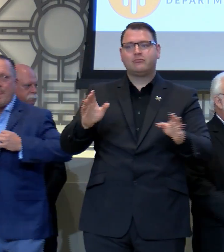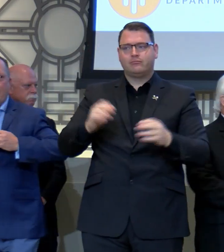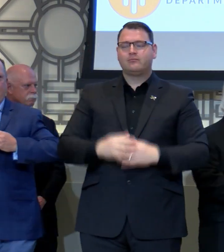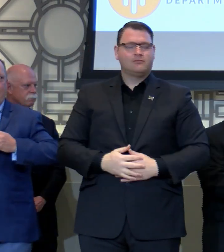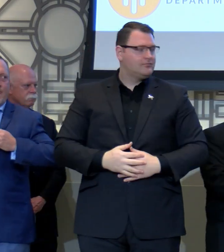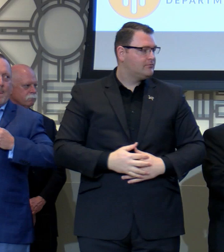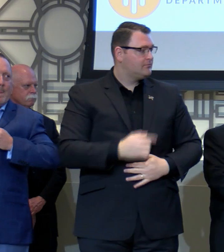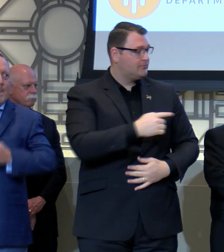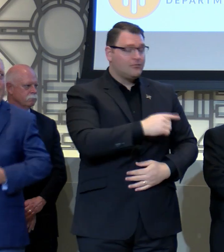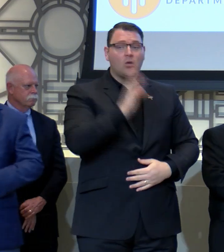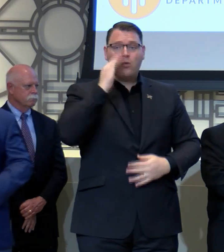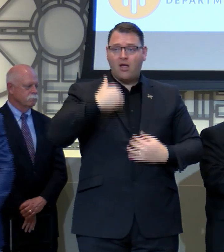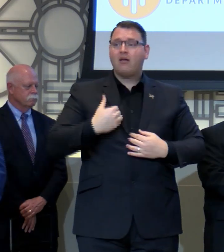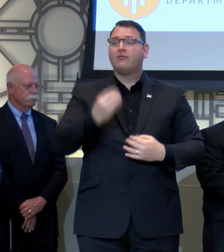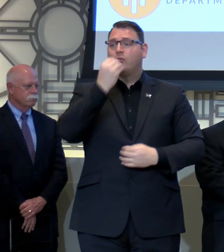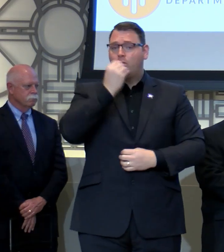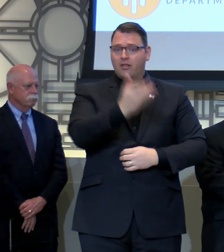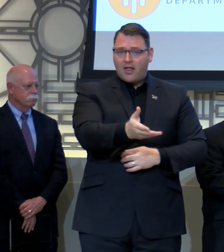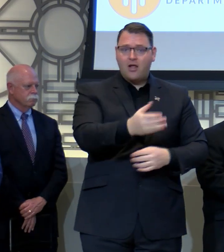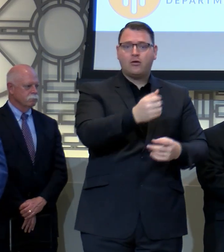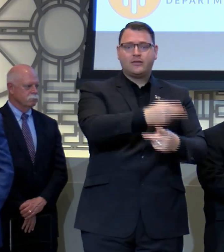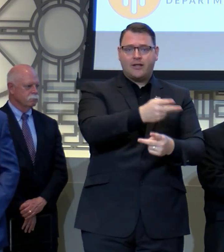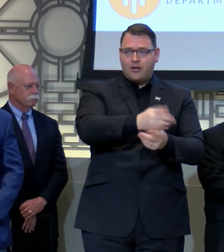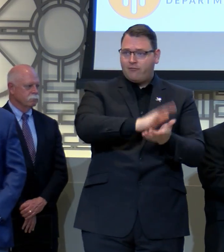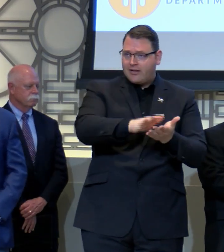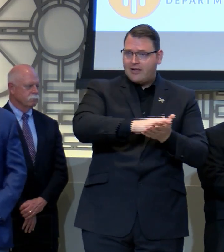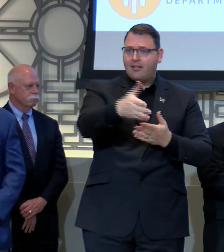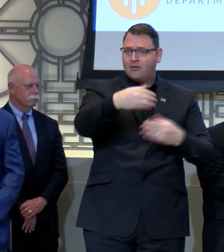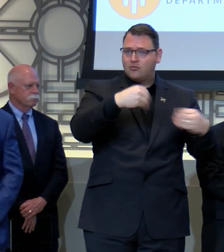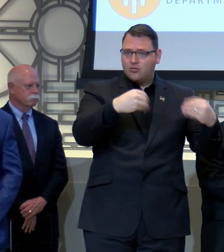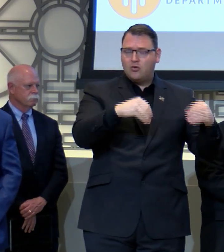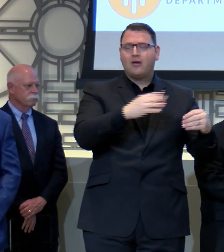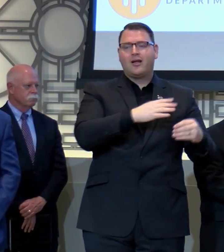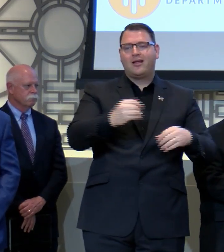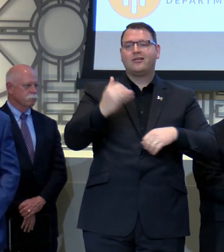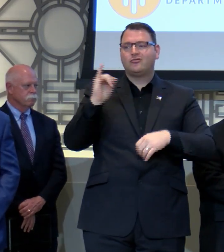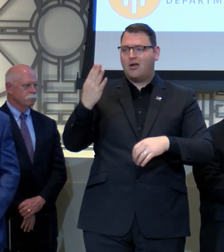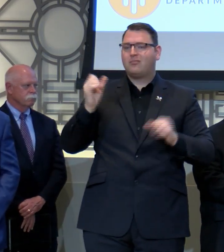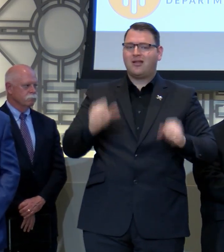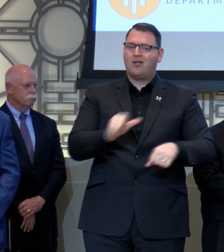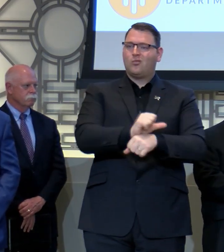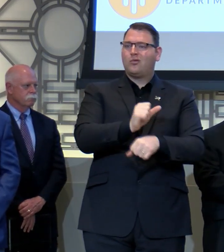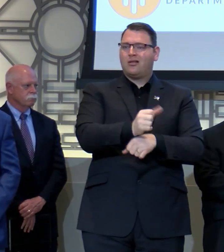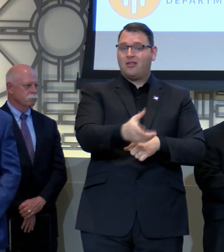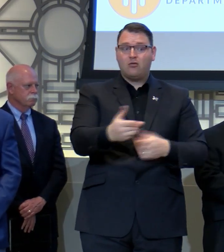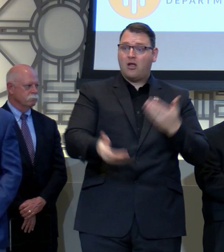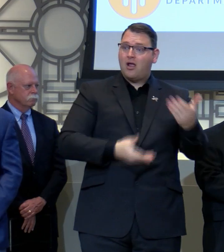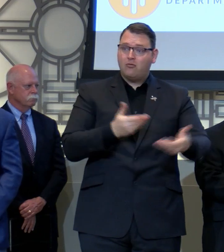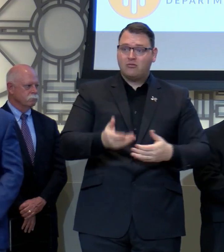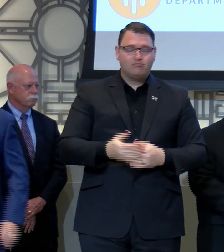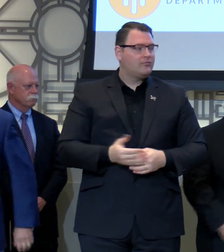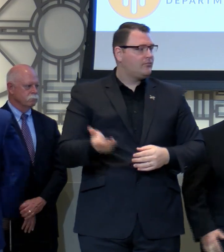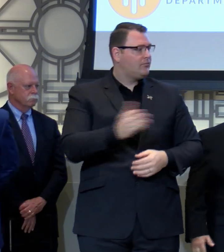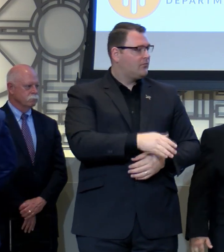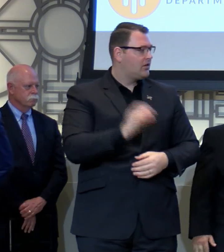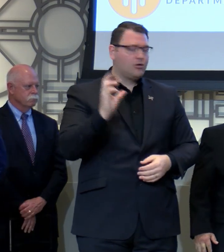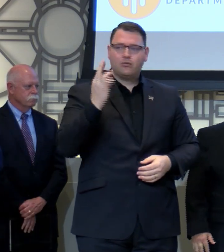are available, so they are hiring. The next person will be Christy Laura with Randall's.